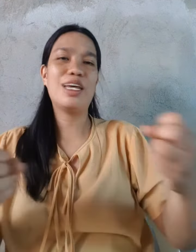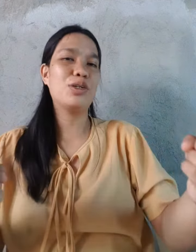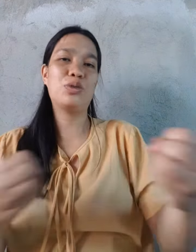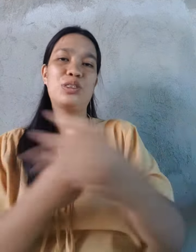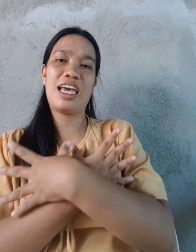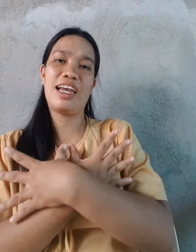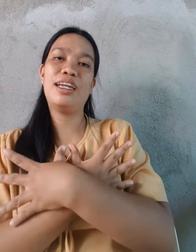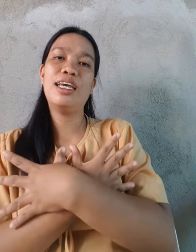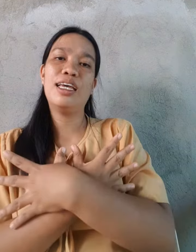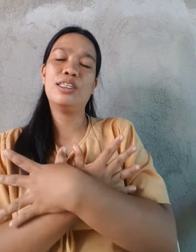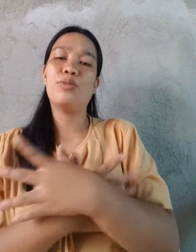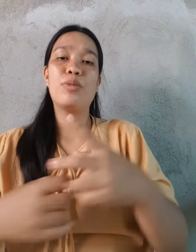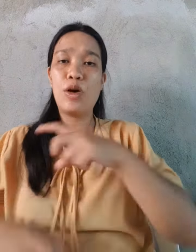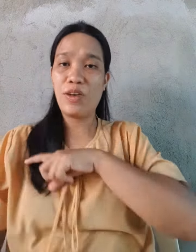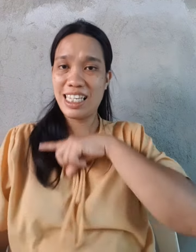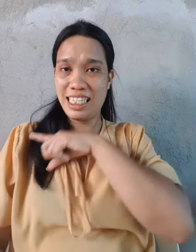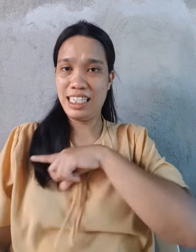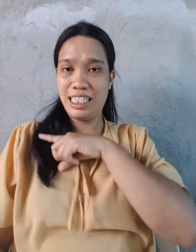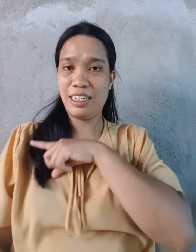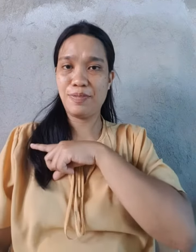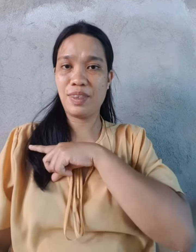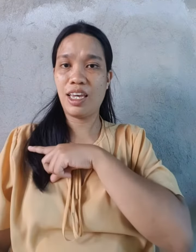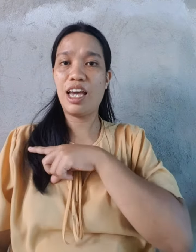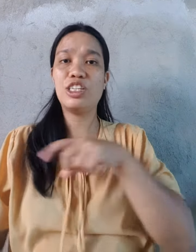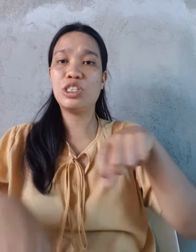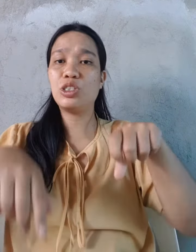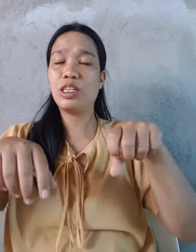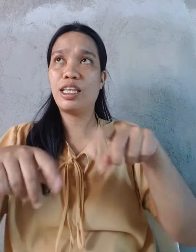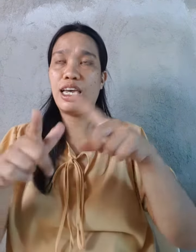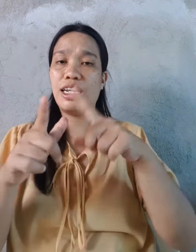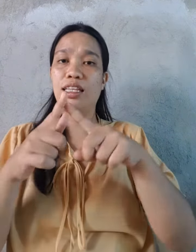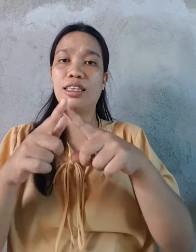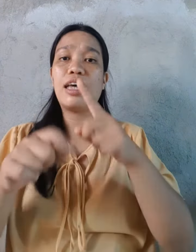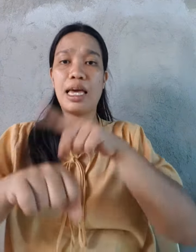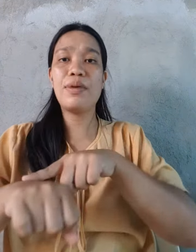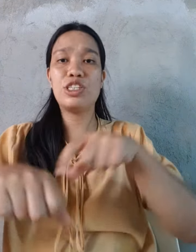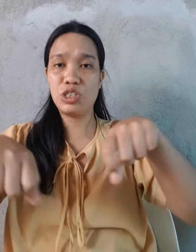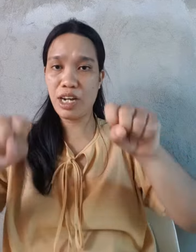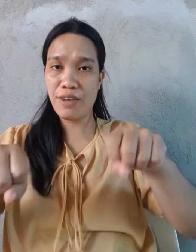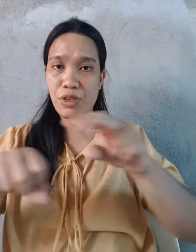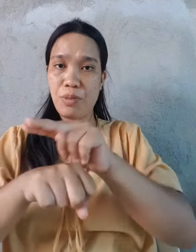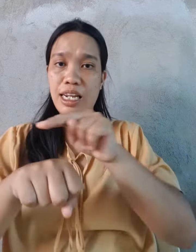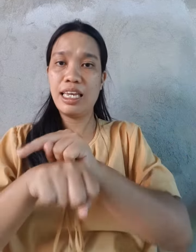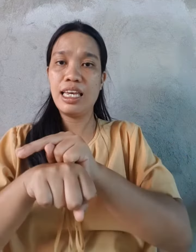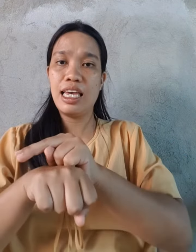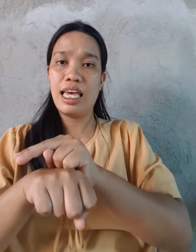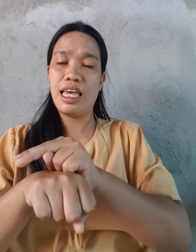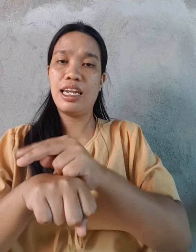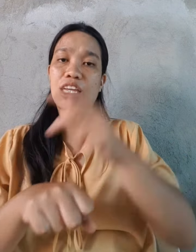was so scared. Sobra po akong nagsisisi. Okay, that time I just drive normally and I